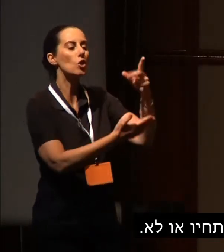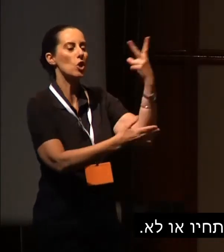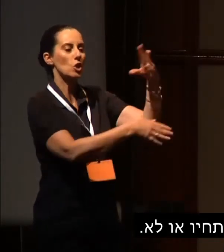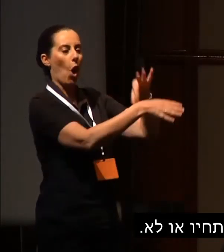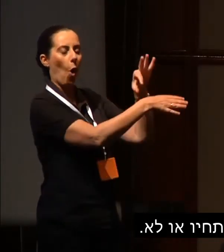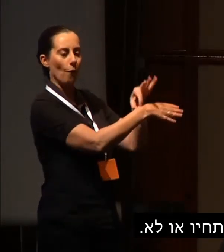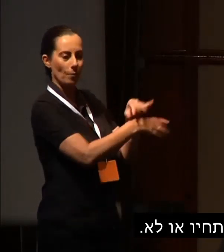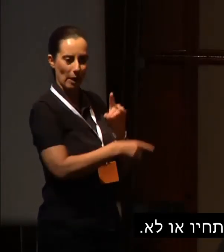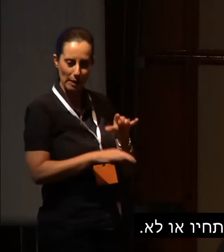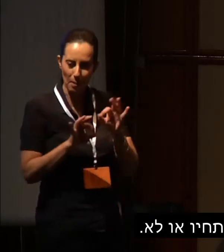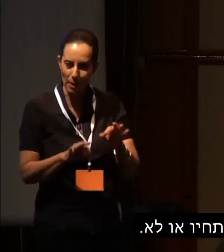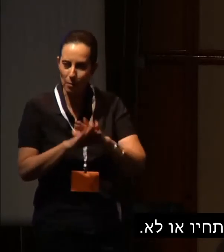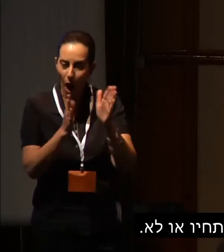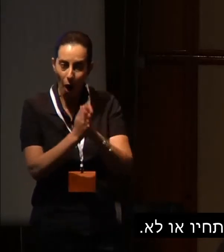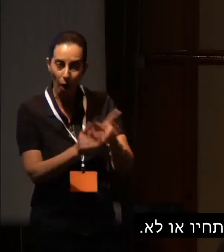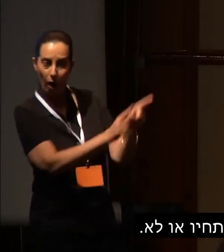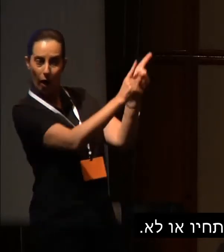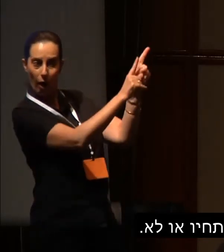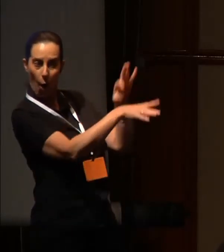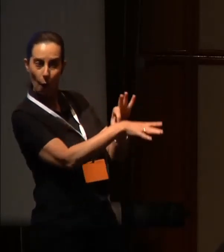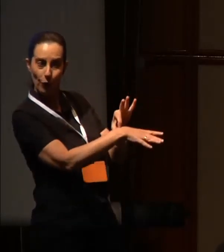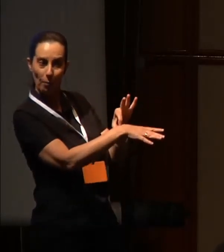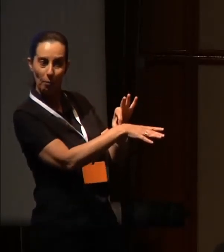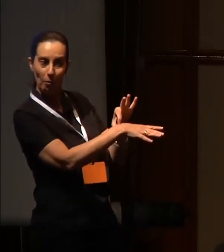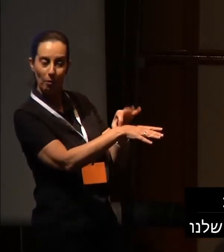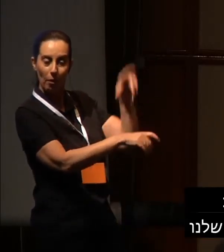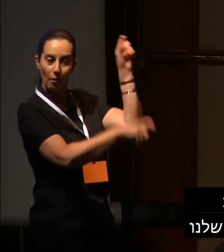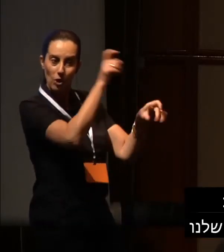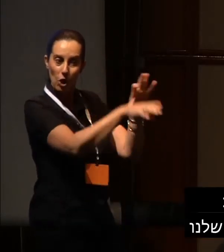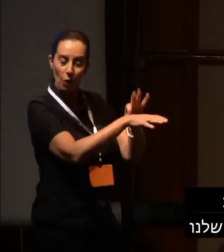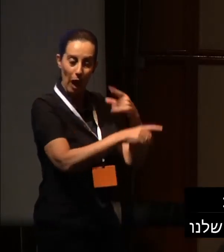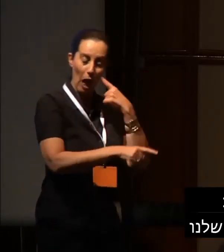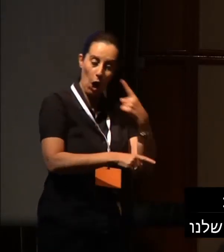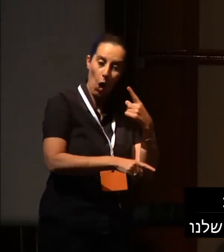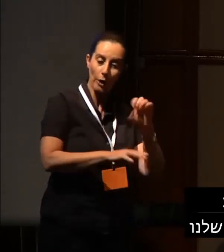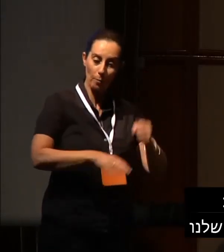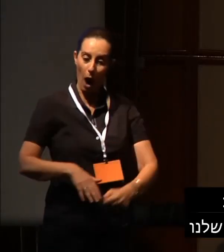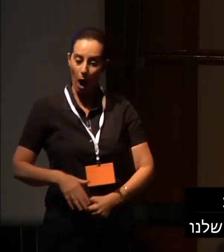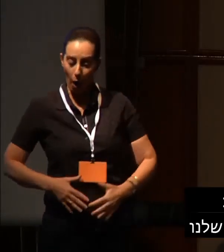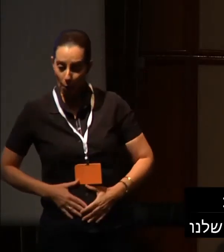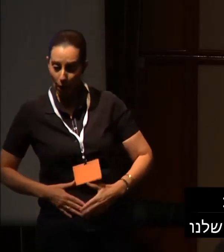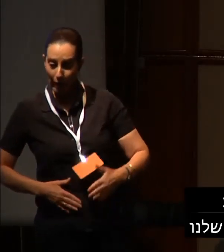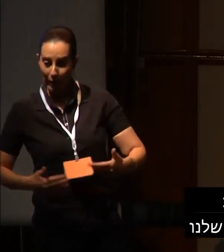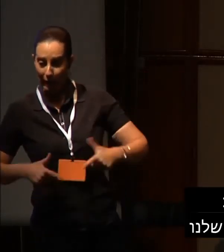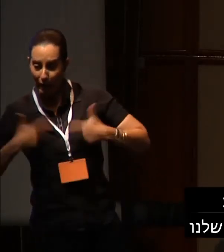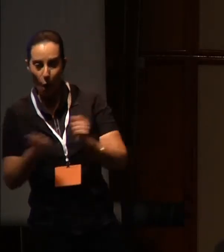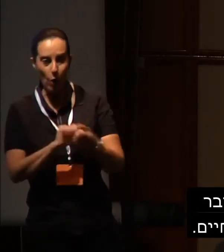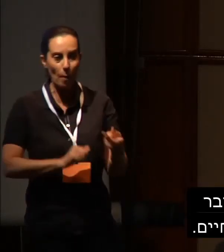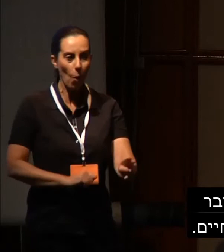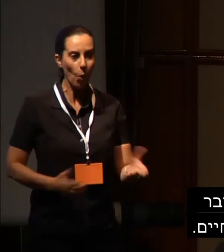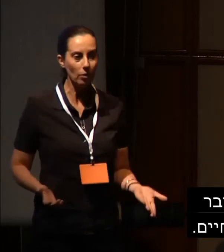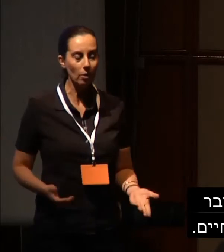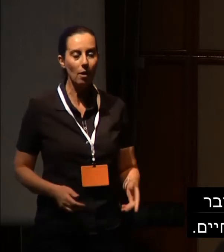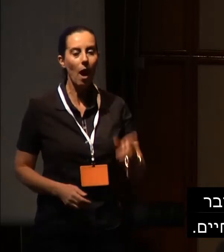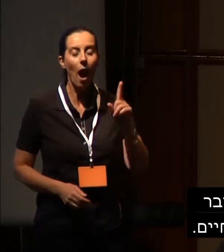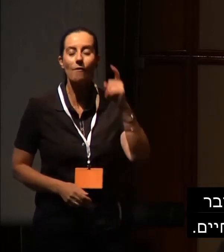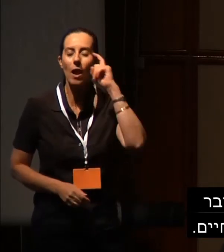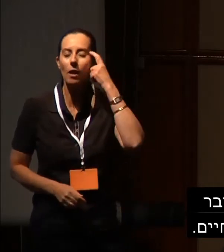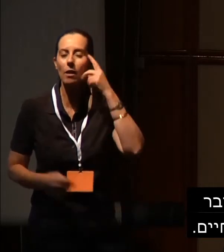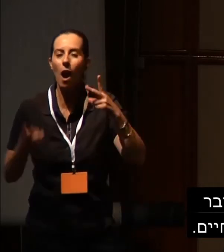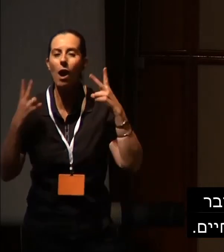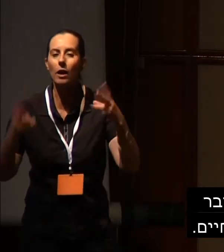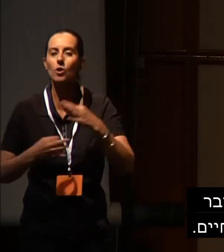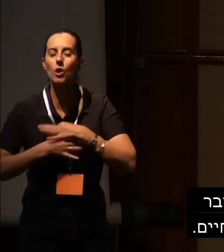medical professionals to decide whether you will live or not. And it also said, but you know, like our main concern is actually